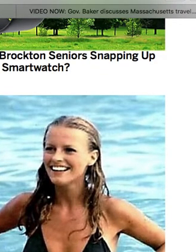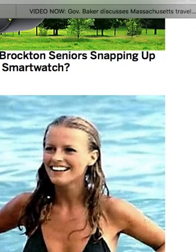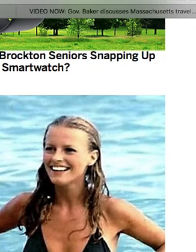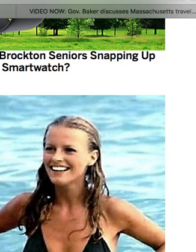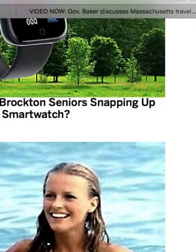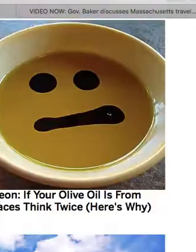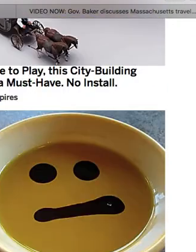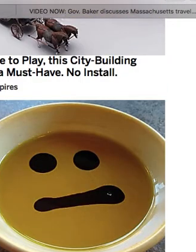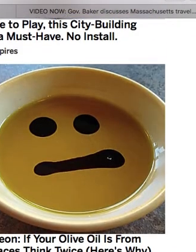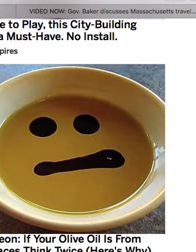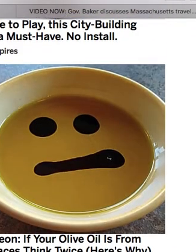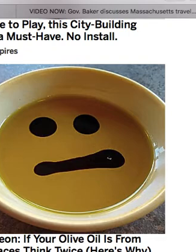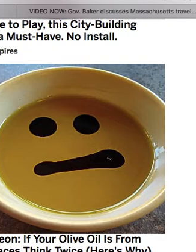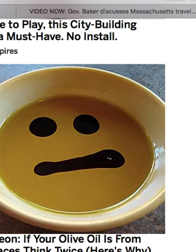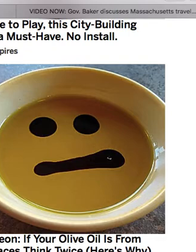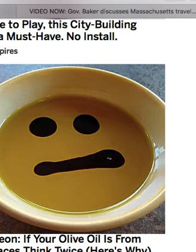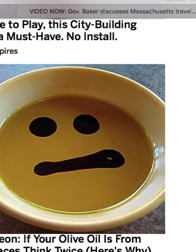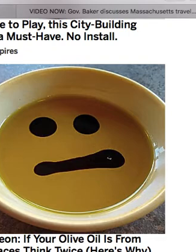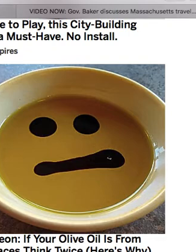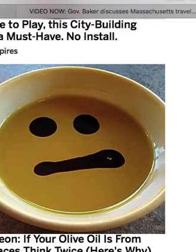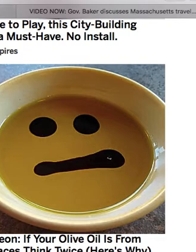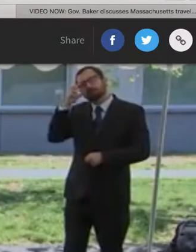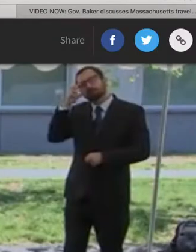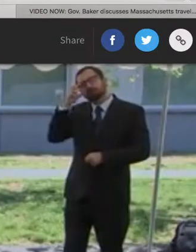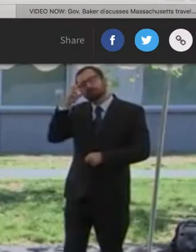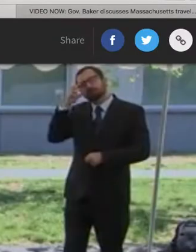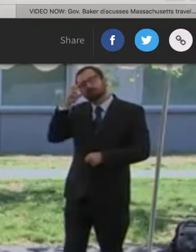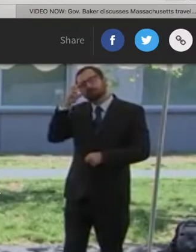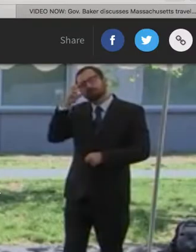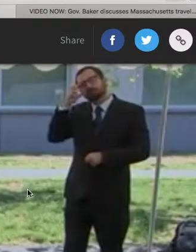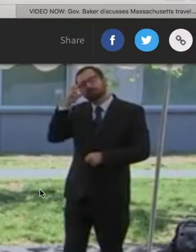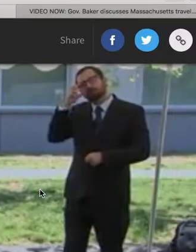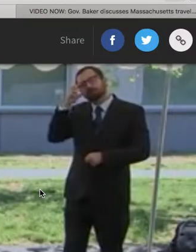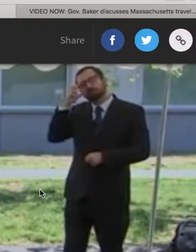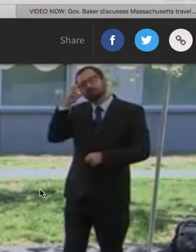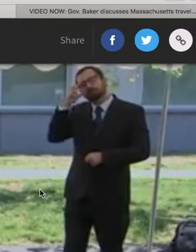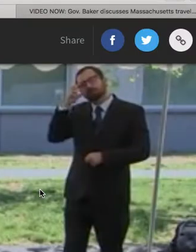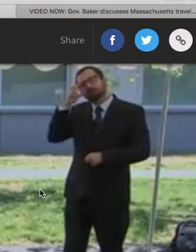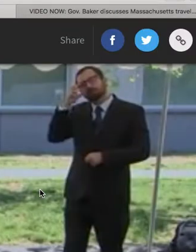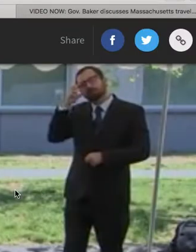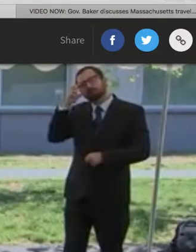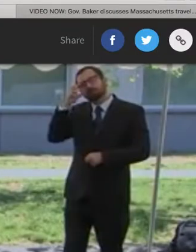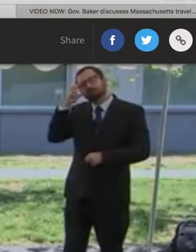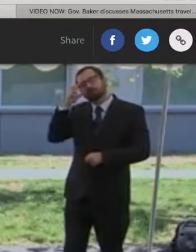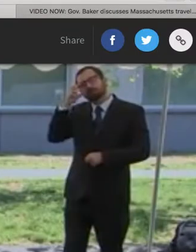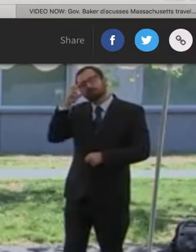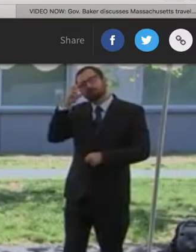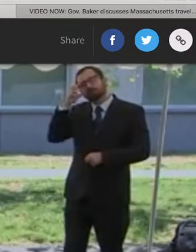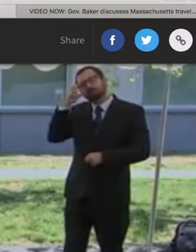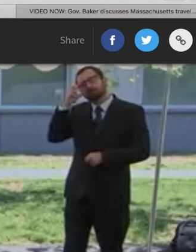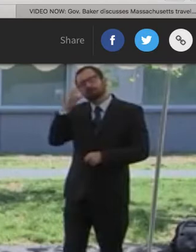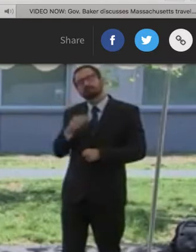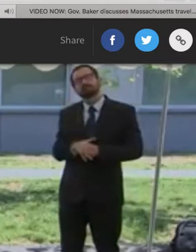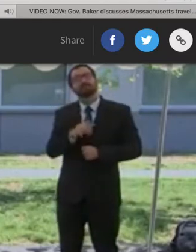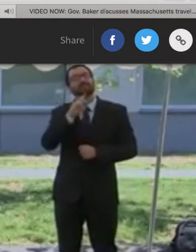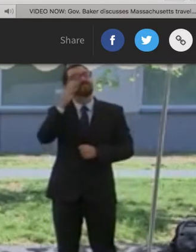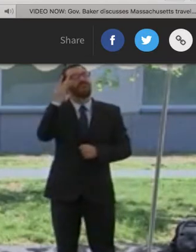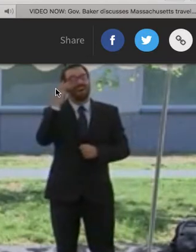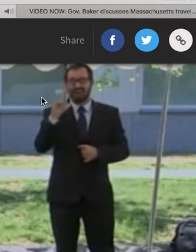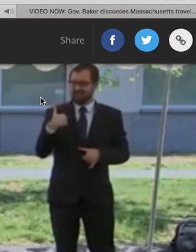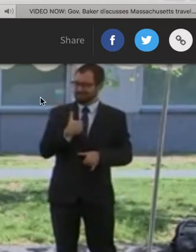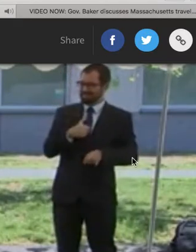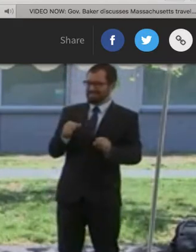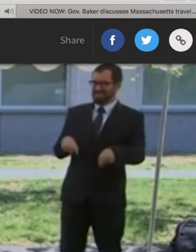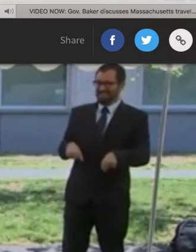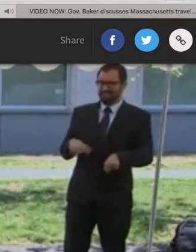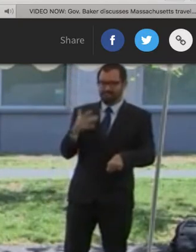Really. Can't even go through this fucking thing. And then, of course, he's here with his fucking buddies at Pfizer, Ratsky. In the